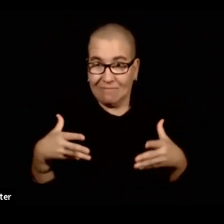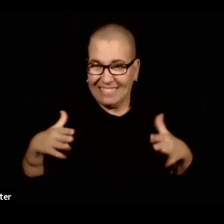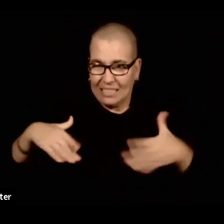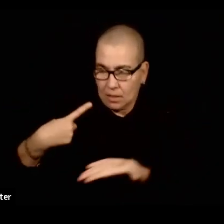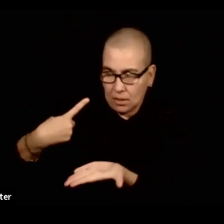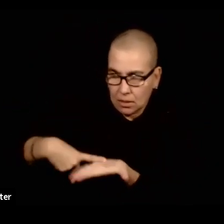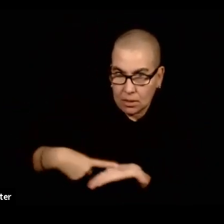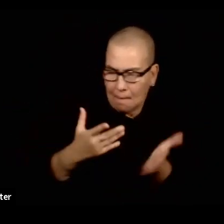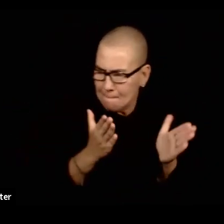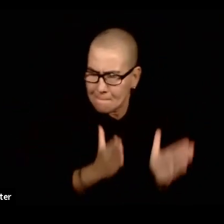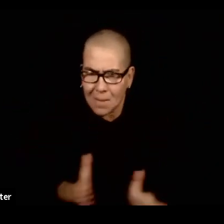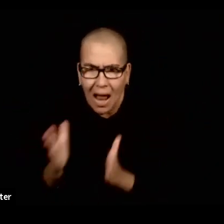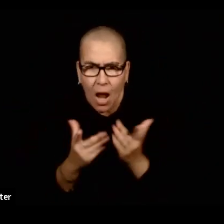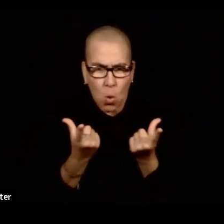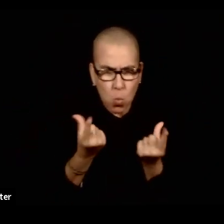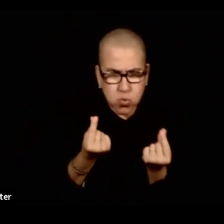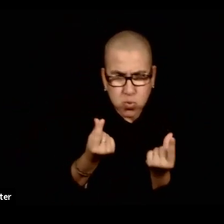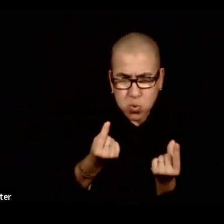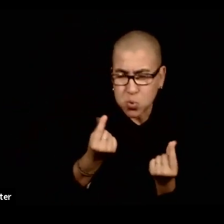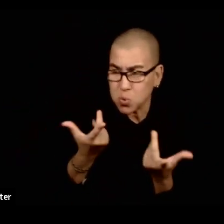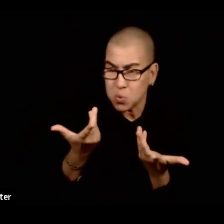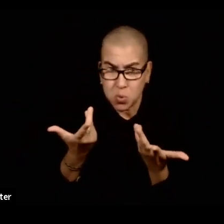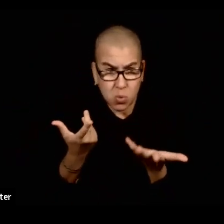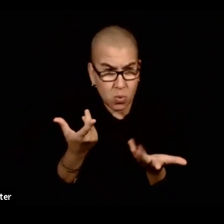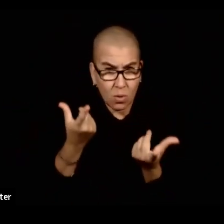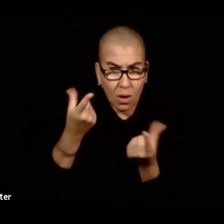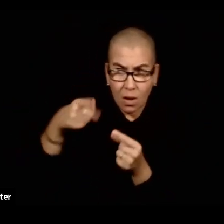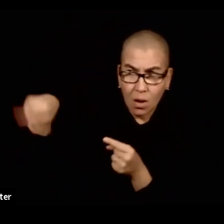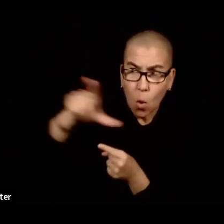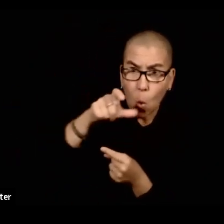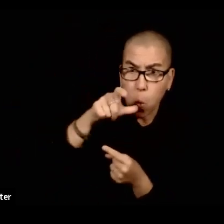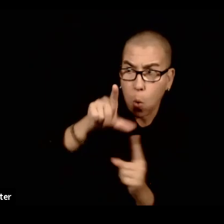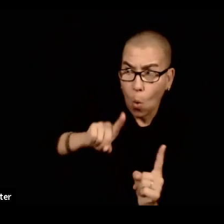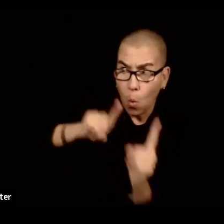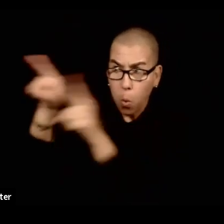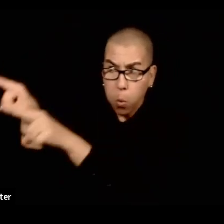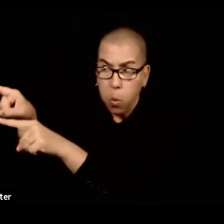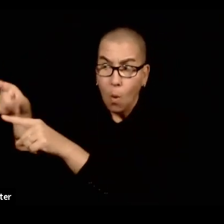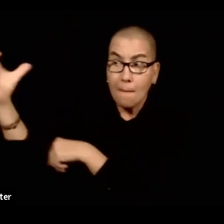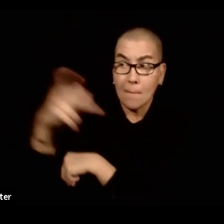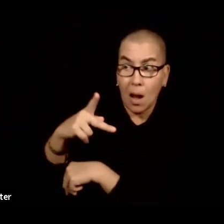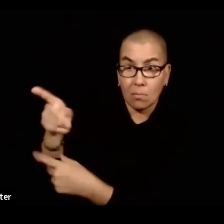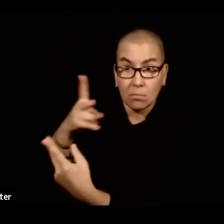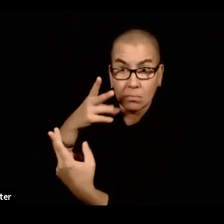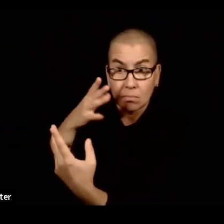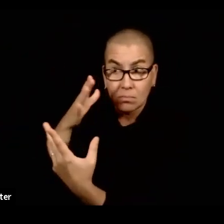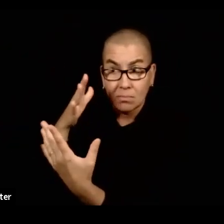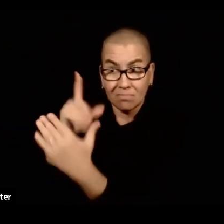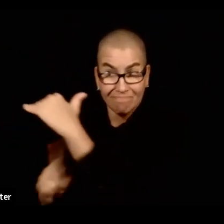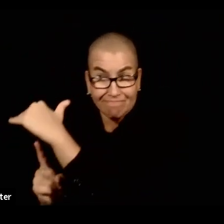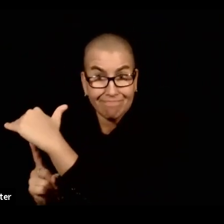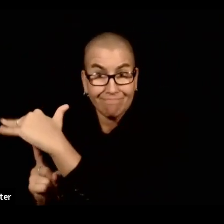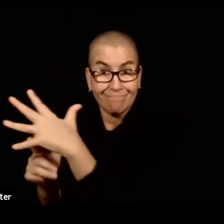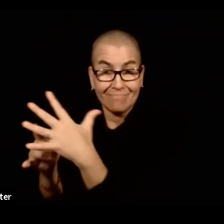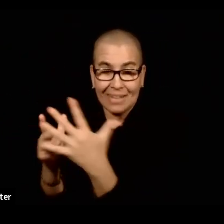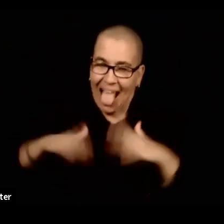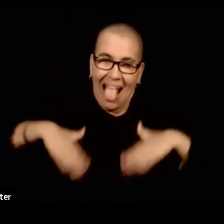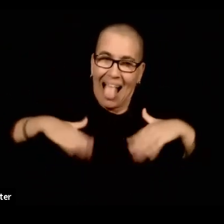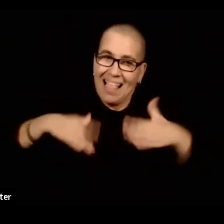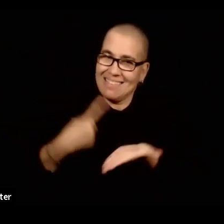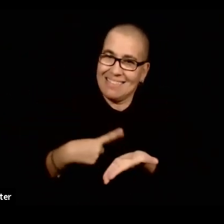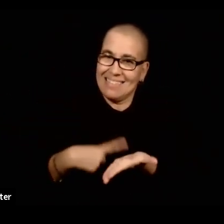quarantine of people coming into Minnesota from out of state travel, but it's an interesting